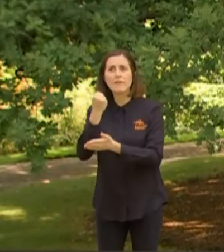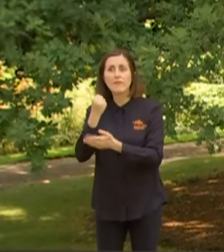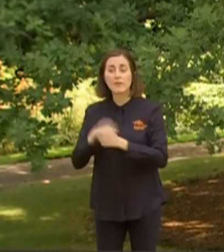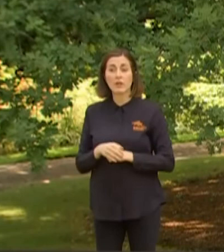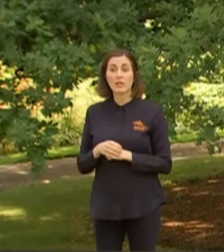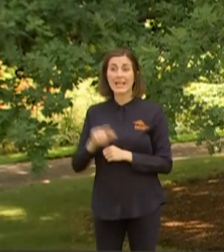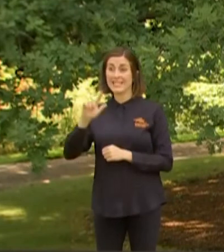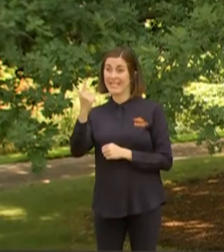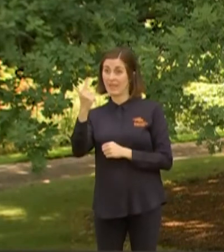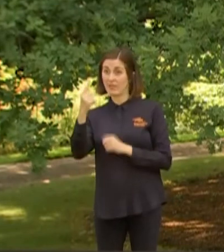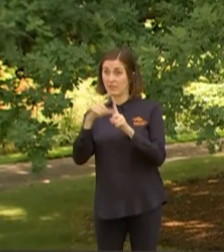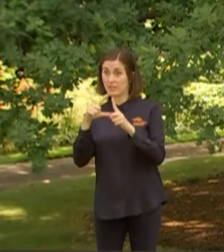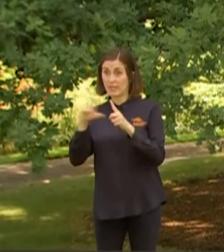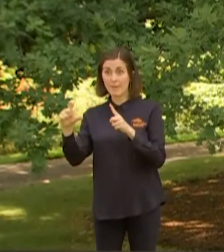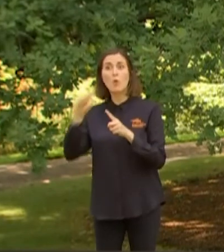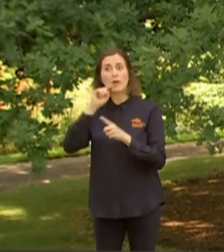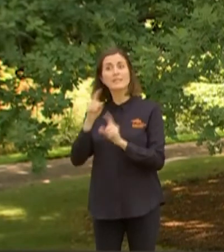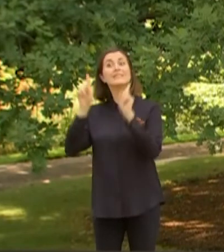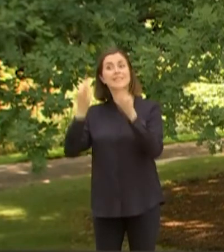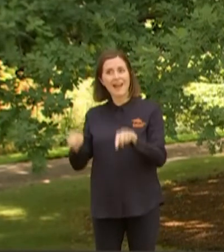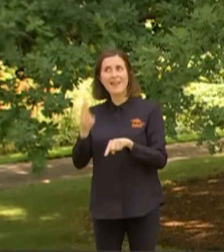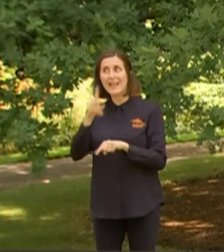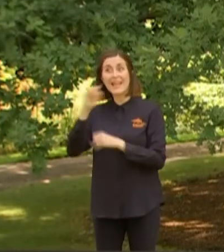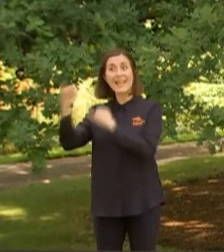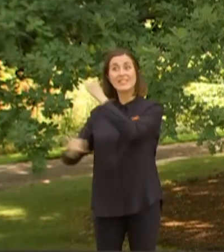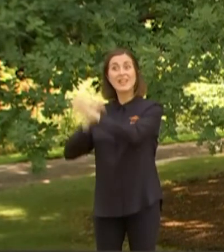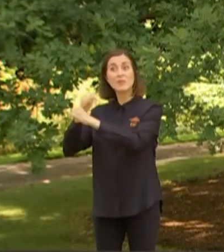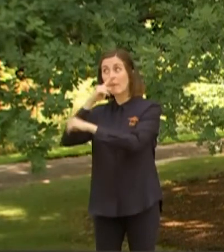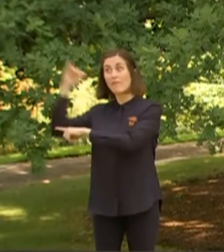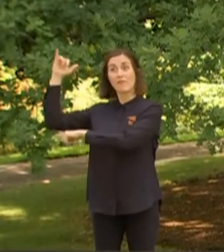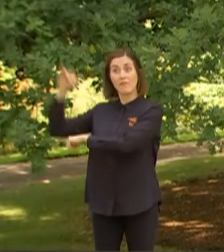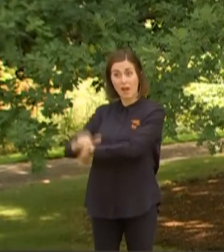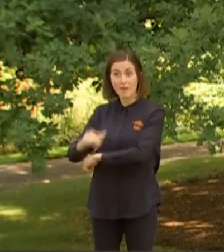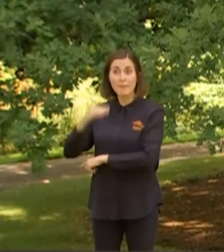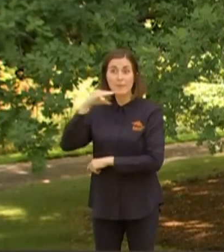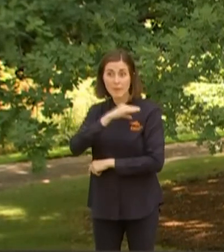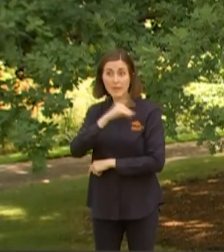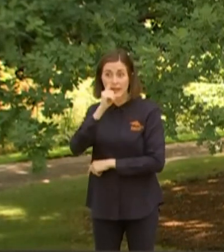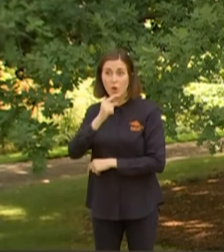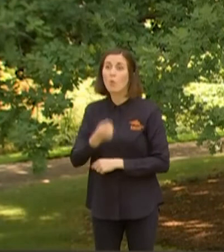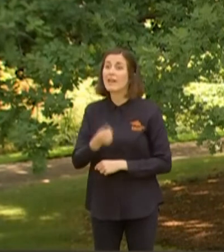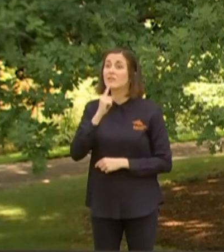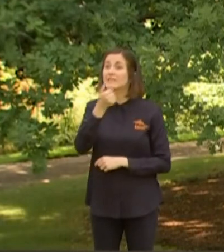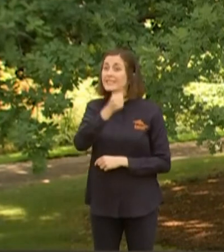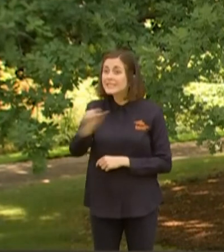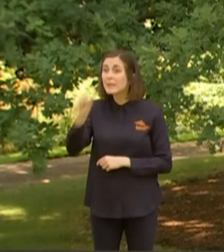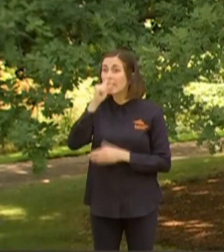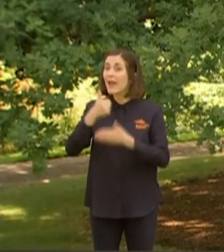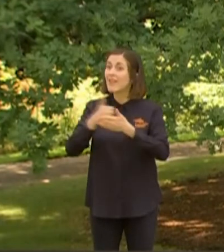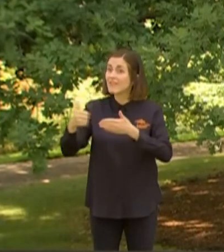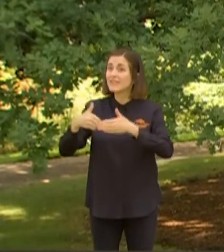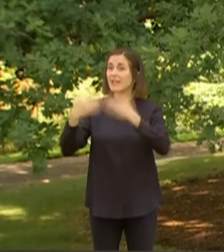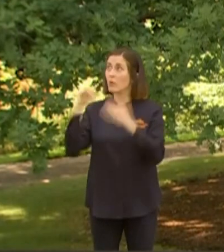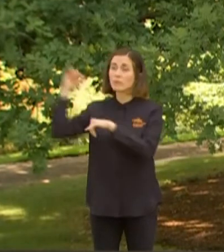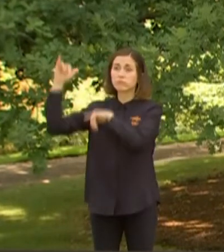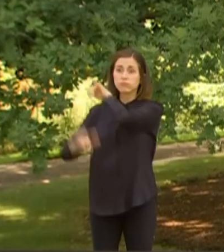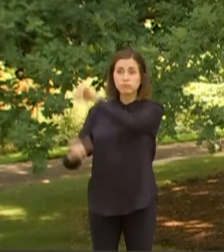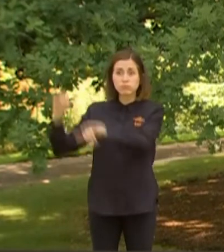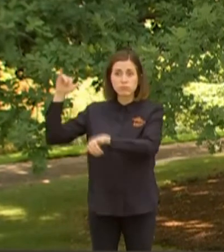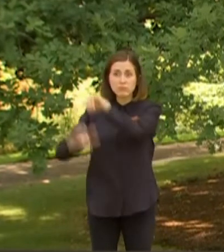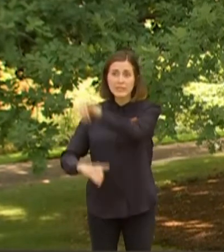7th, 160 returning permanent residents or Australian citizens from the 7th. We have been doing a power of